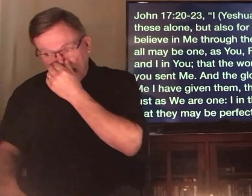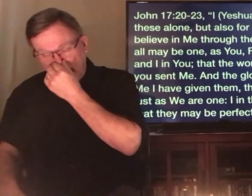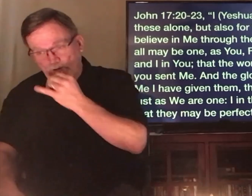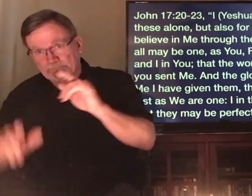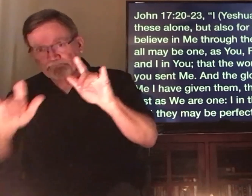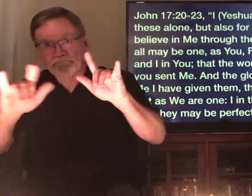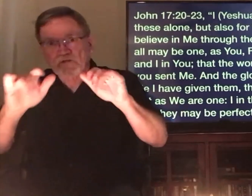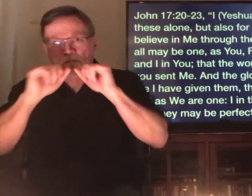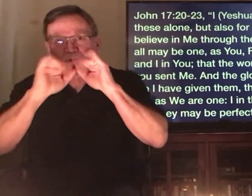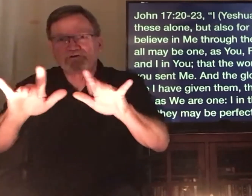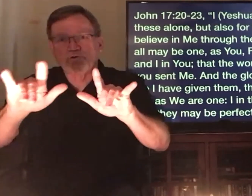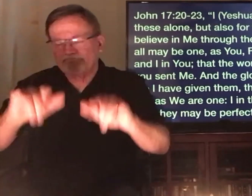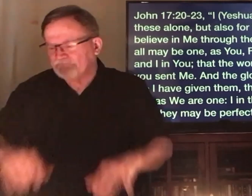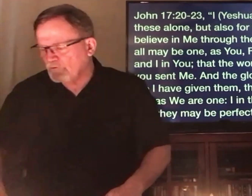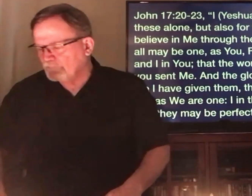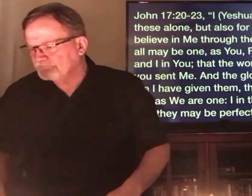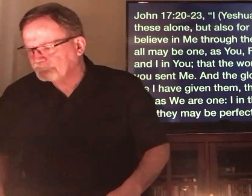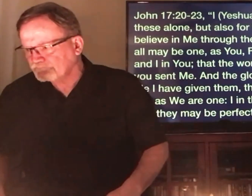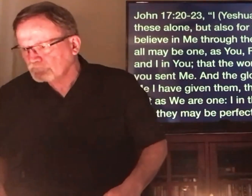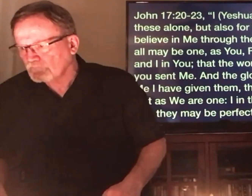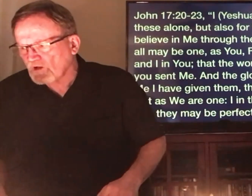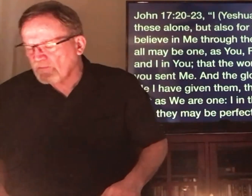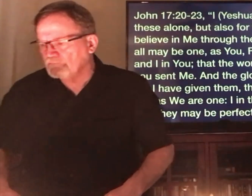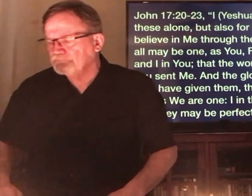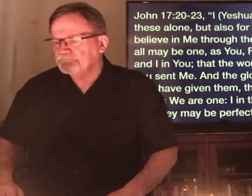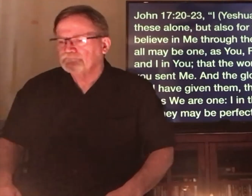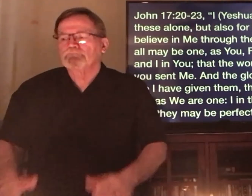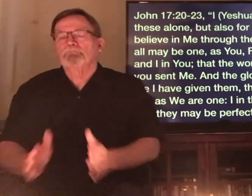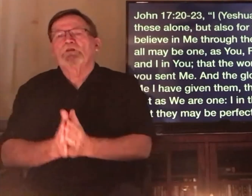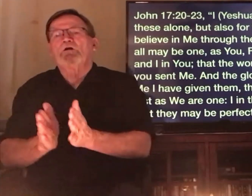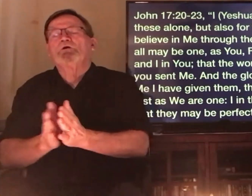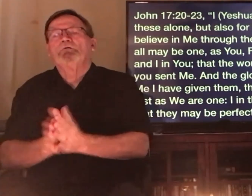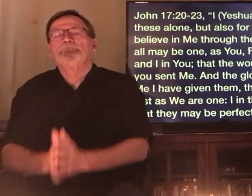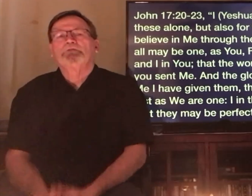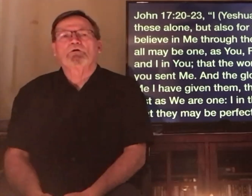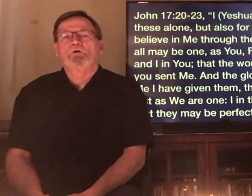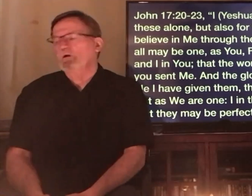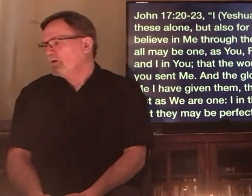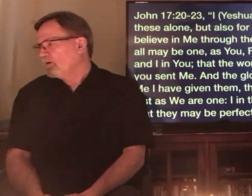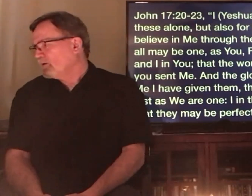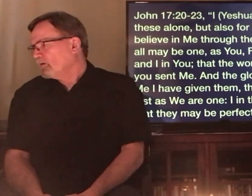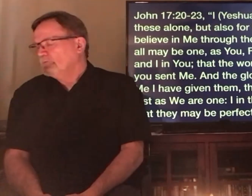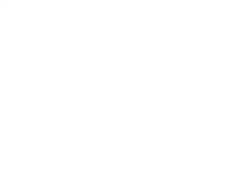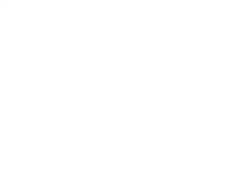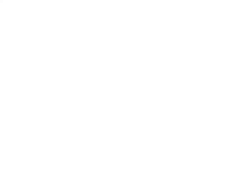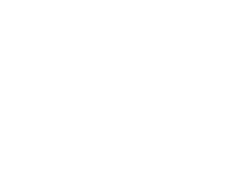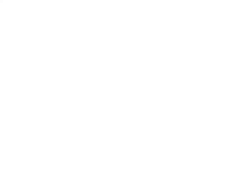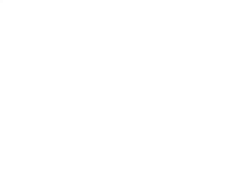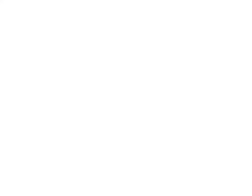be saved. Hallelujah. We thank you, Father. Forgive us, hope. thank you, Father, for showing us